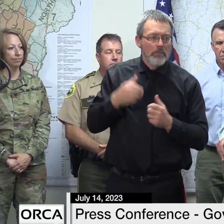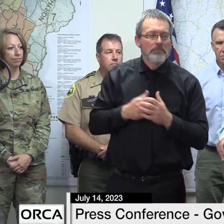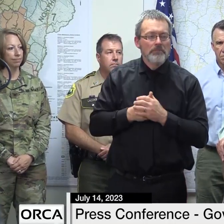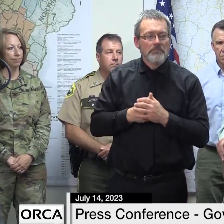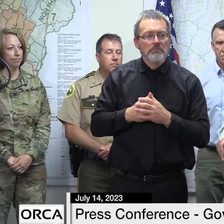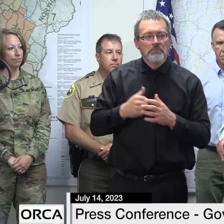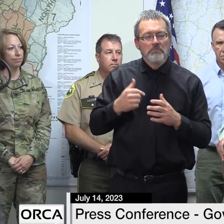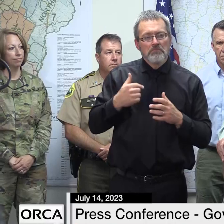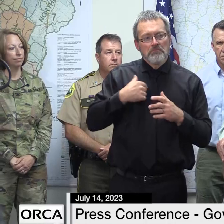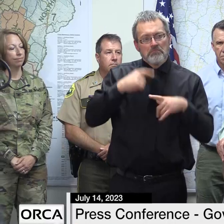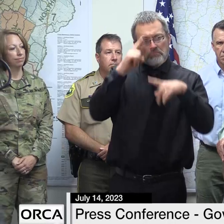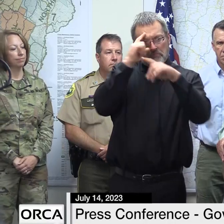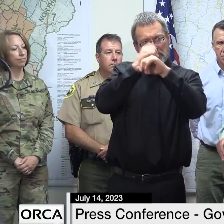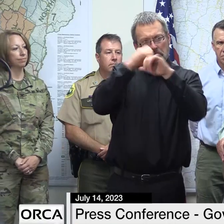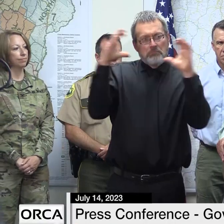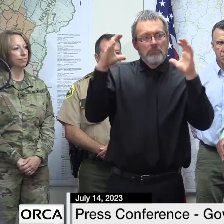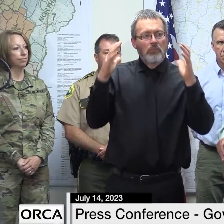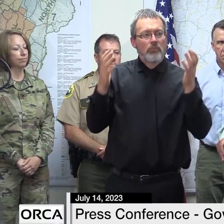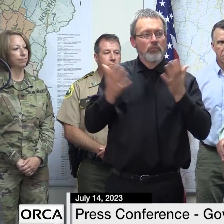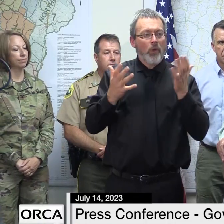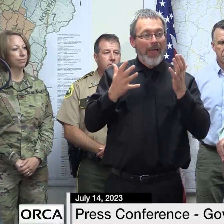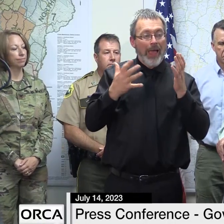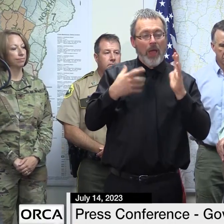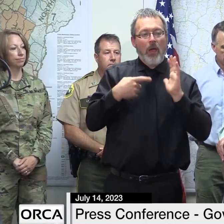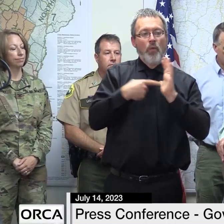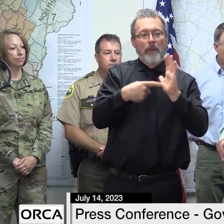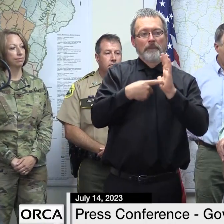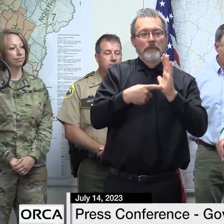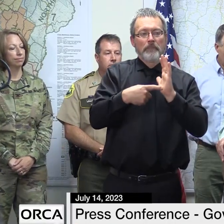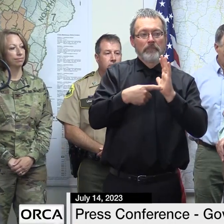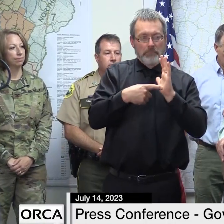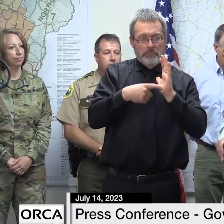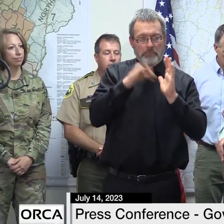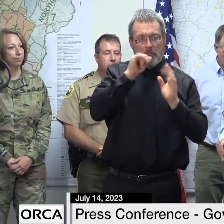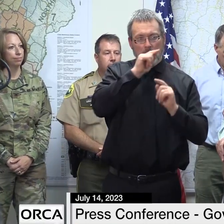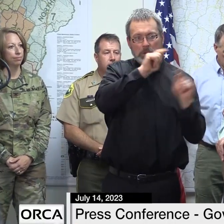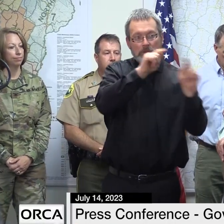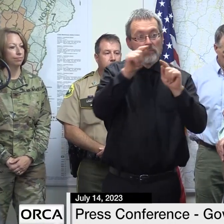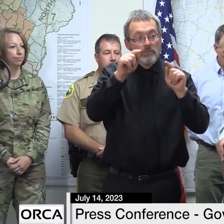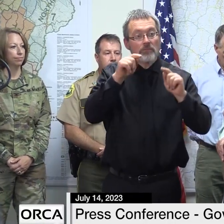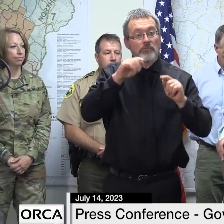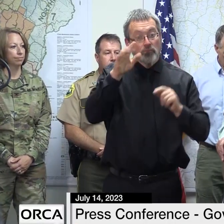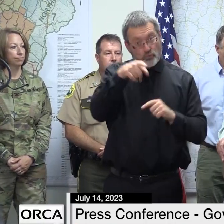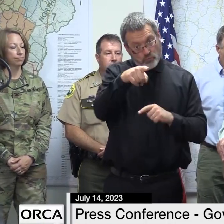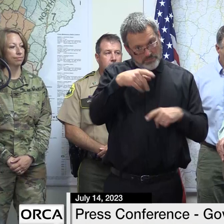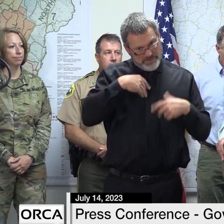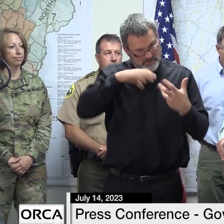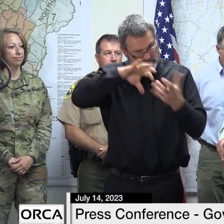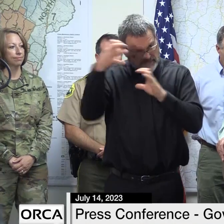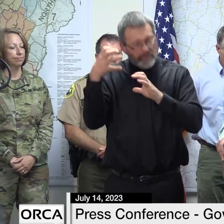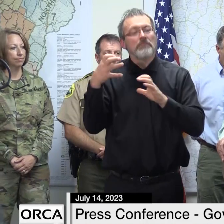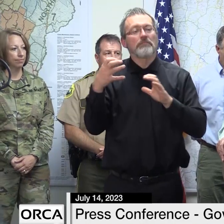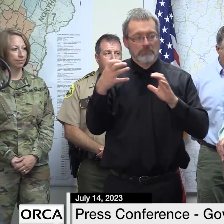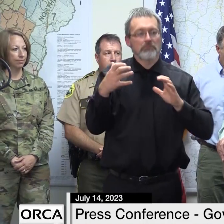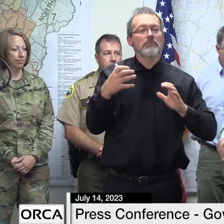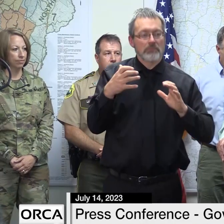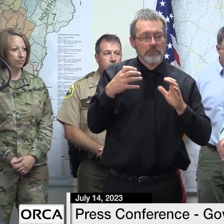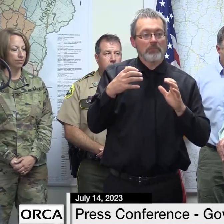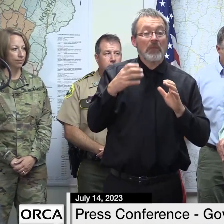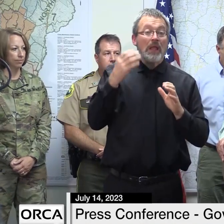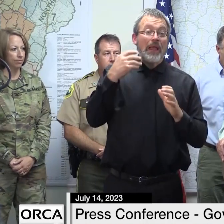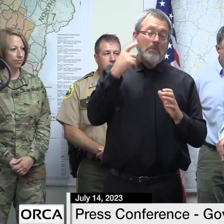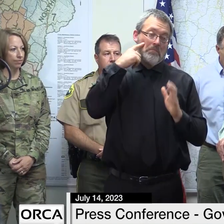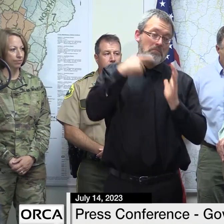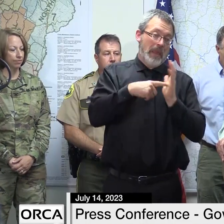with our delegation. The other thing is the region has been impacted, so we've had, Connecticut was reaching out last